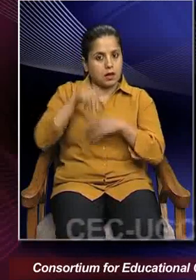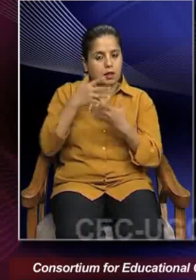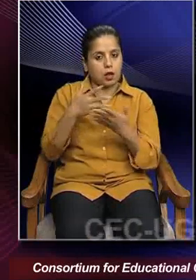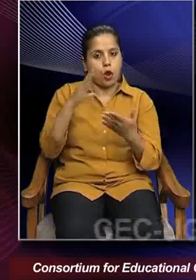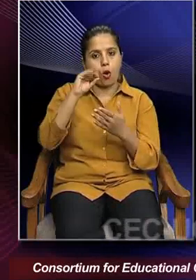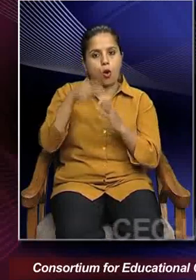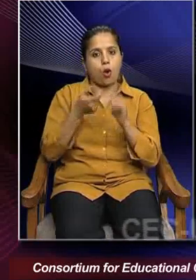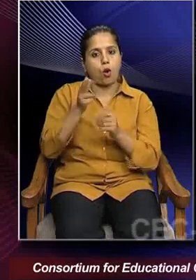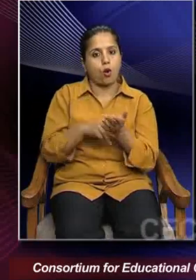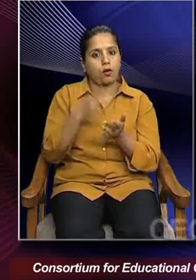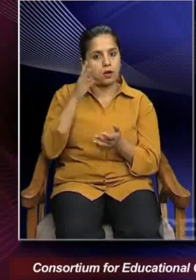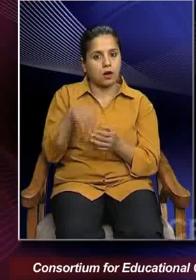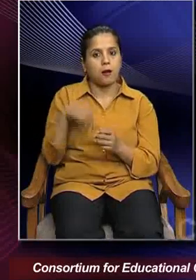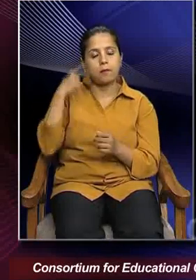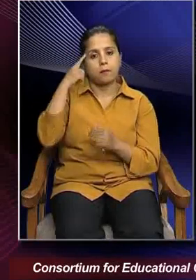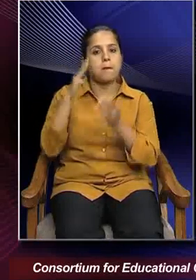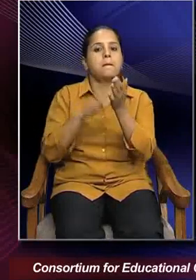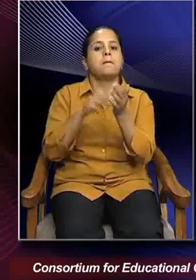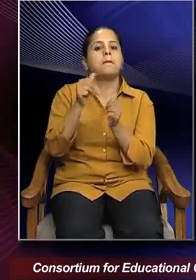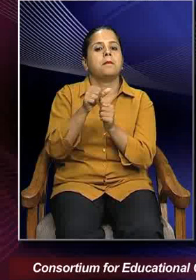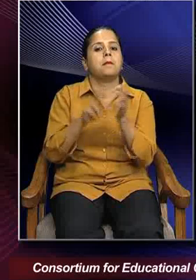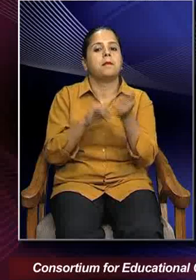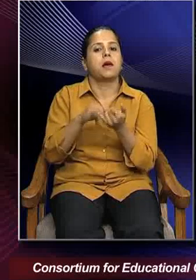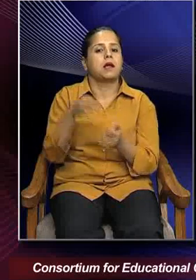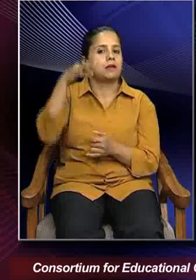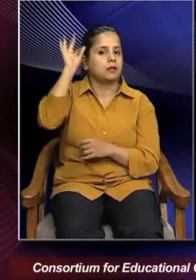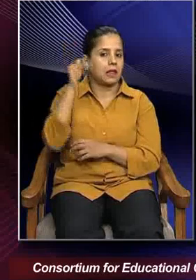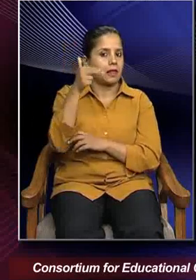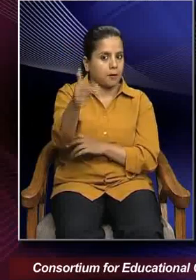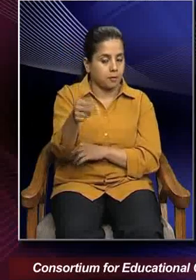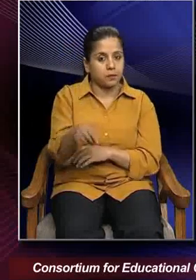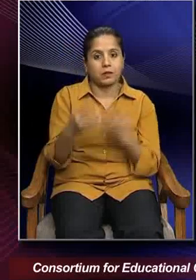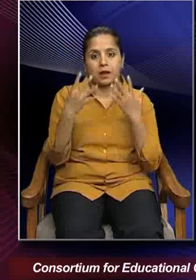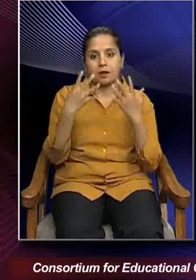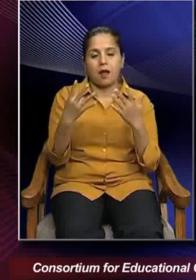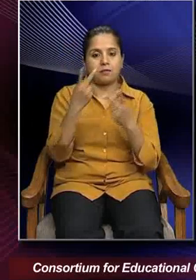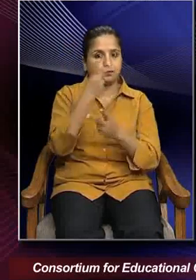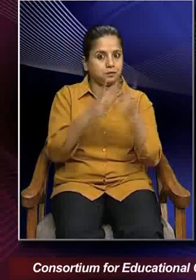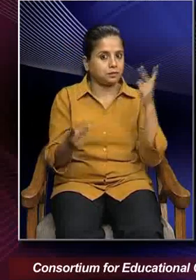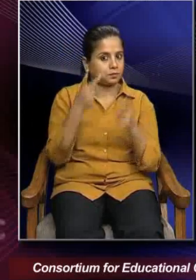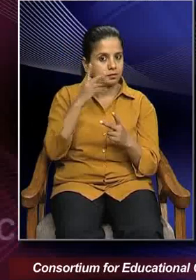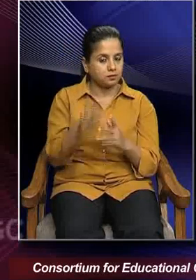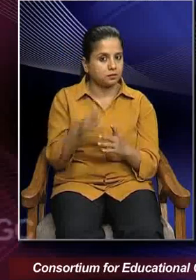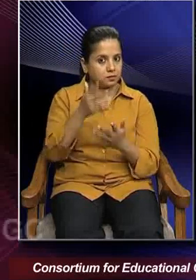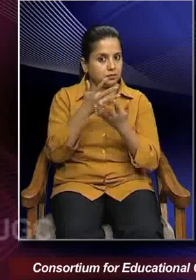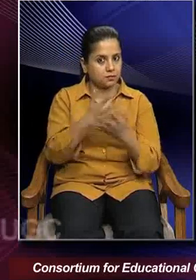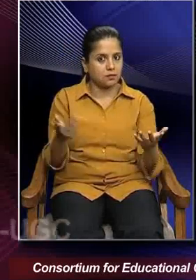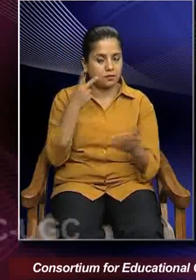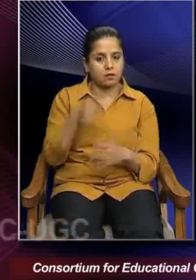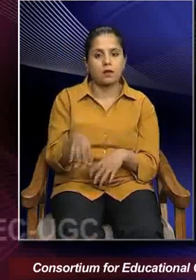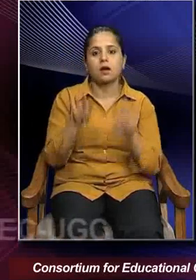known as Manas. So these are the 9 dravyas, or you can say these are the